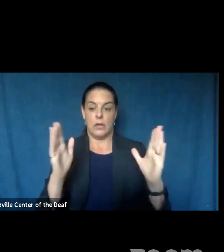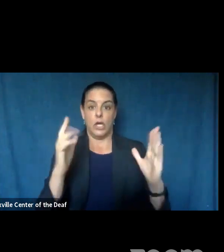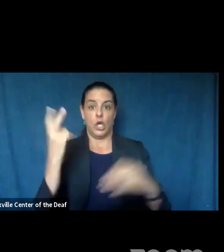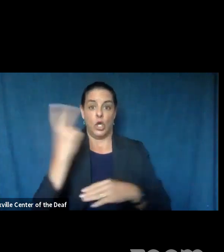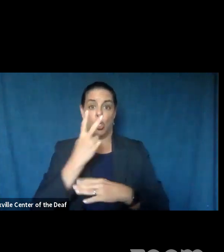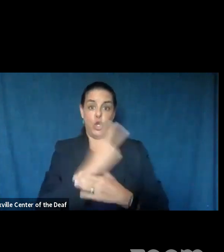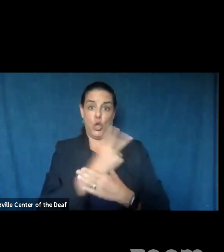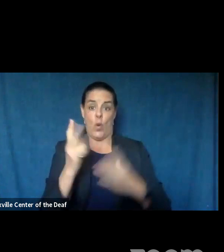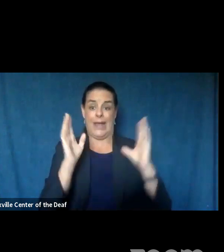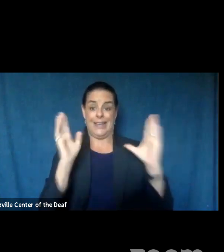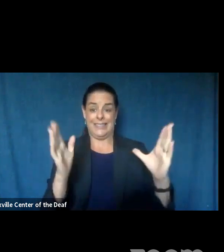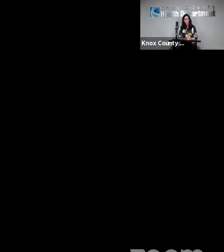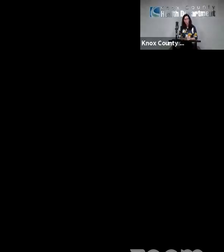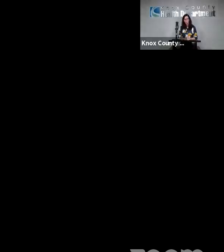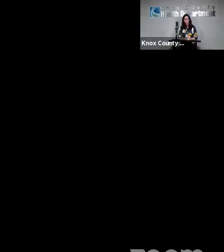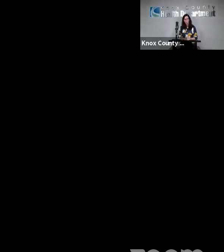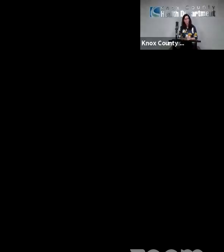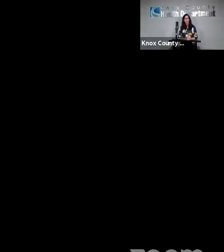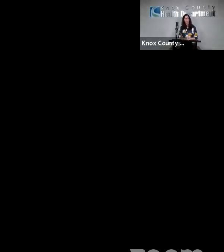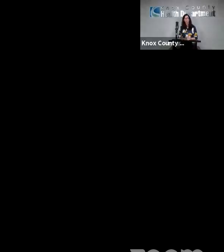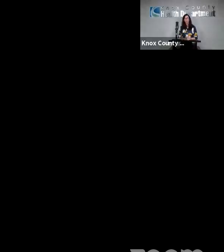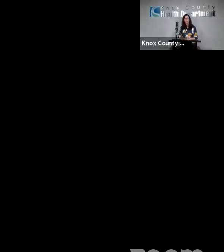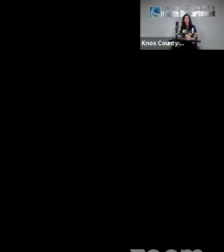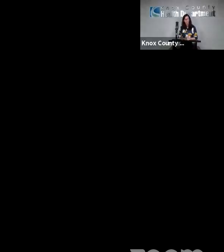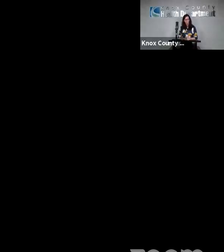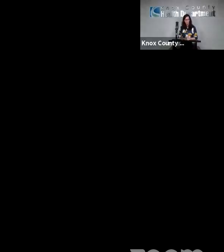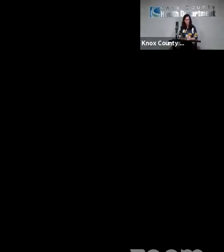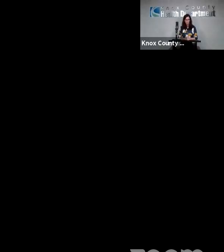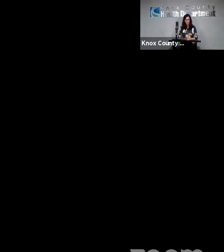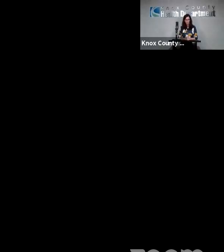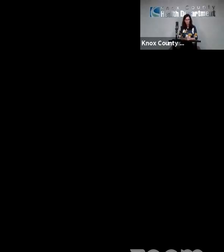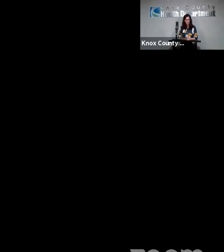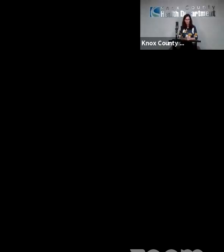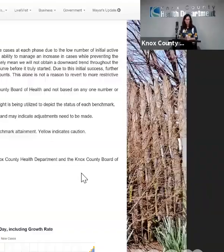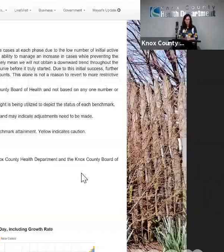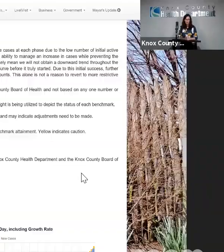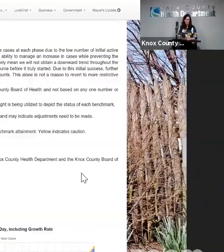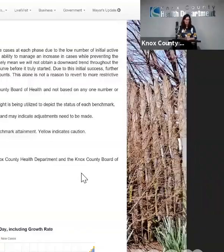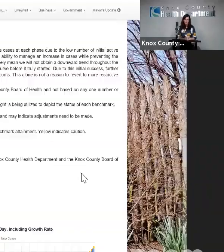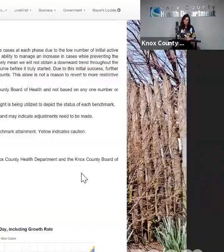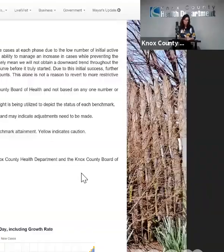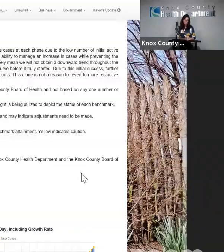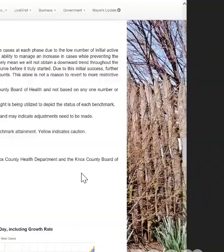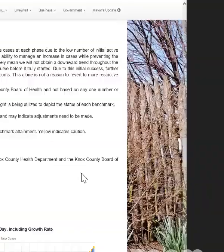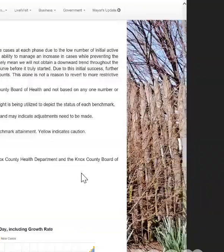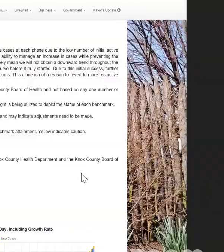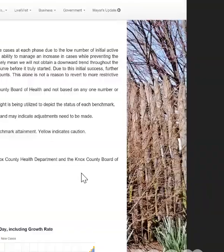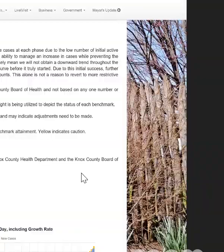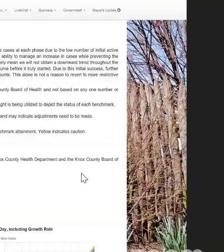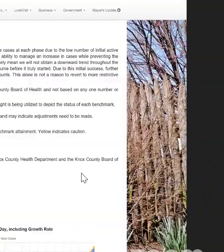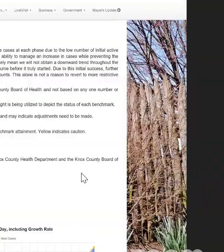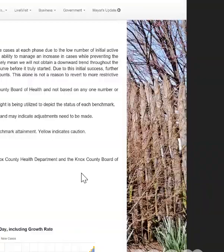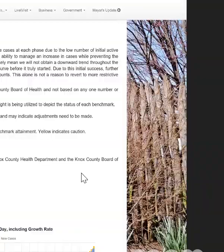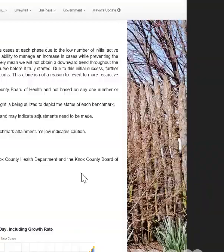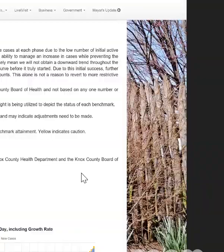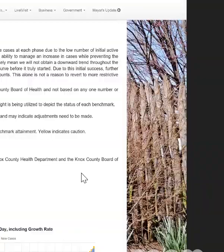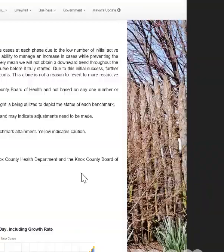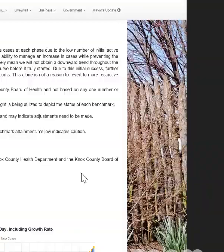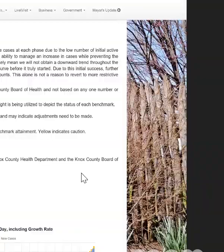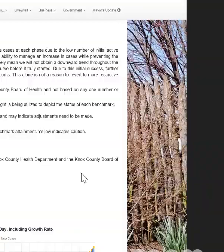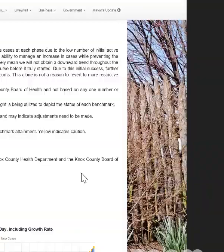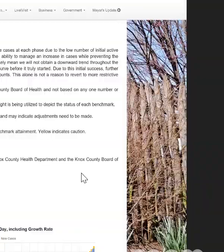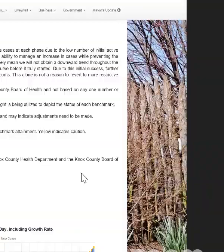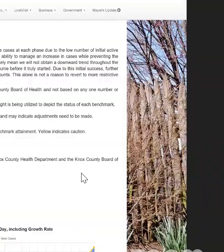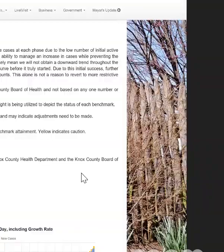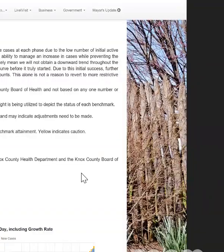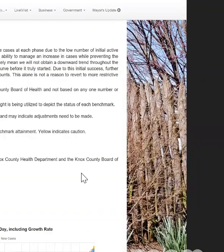3-day statistically significant shifts within a 2-week time period. Every day we look back at the previous 2